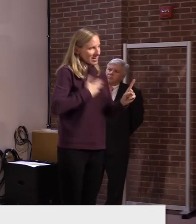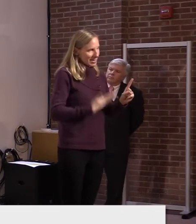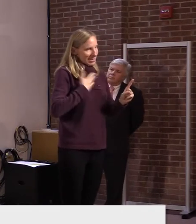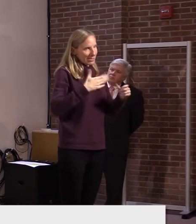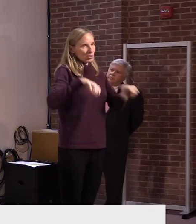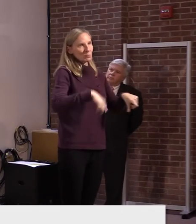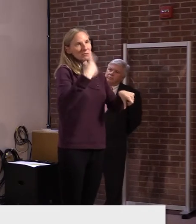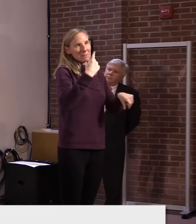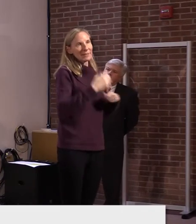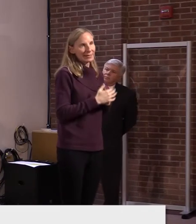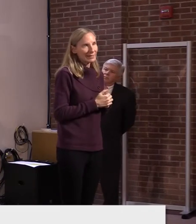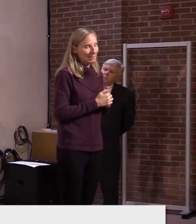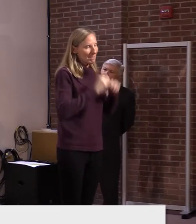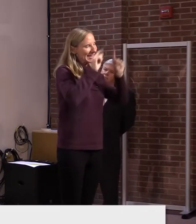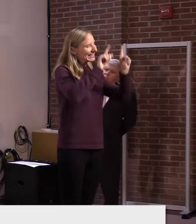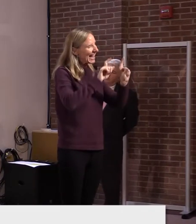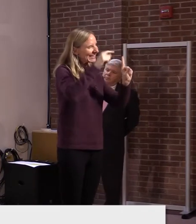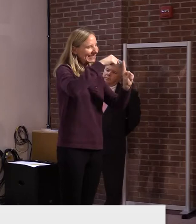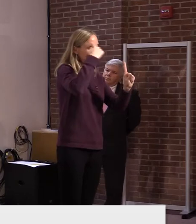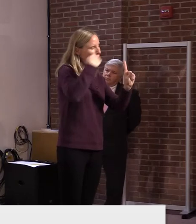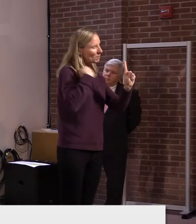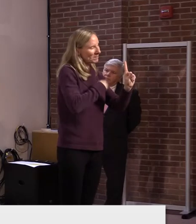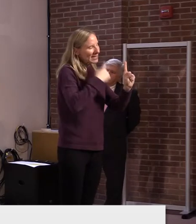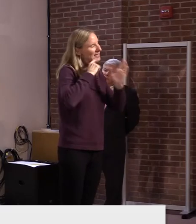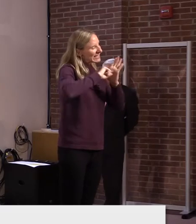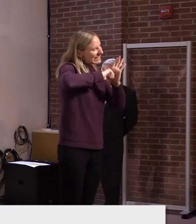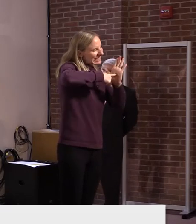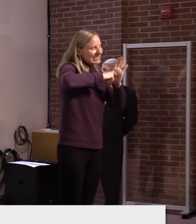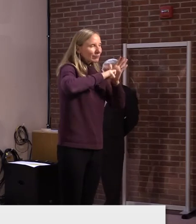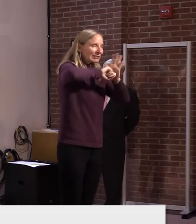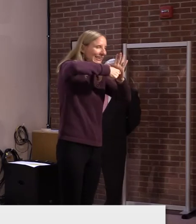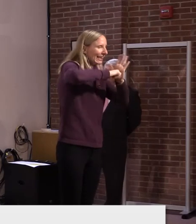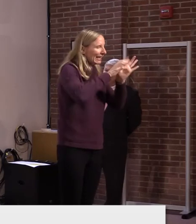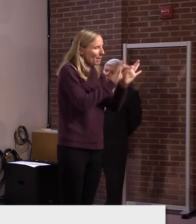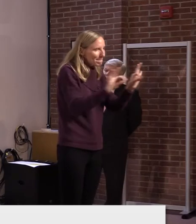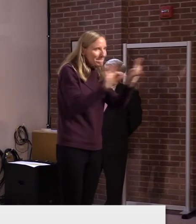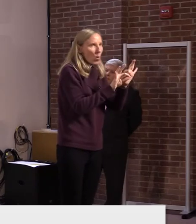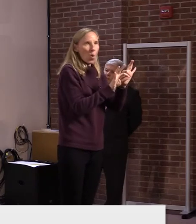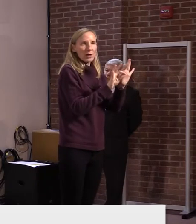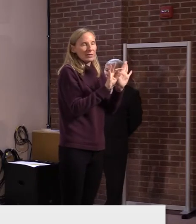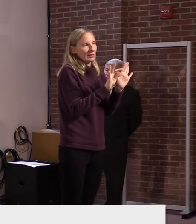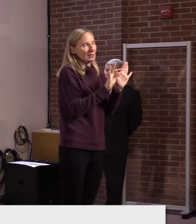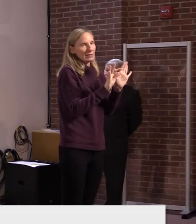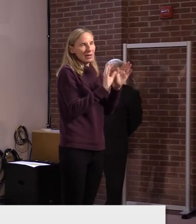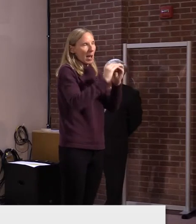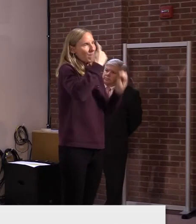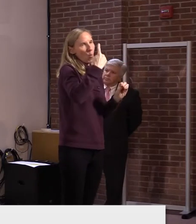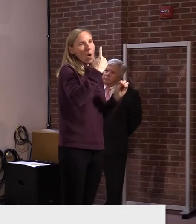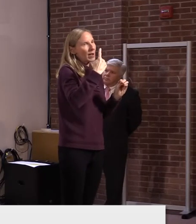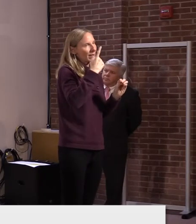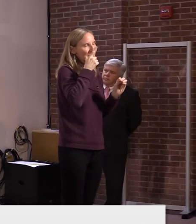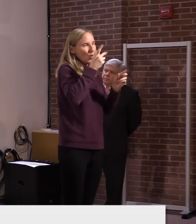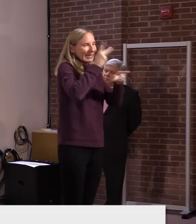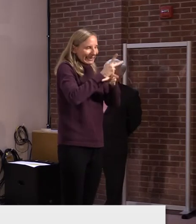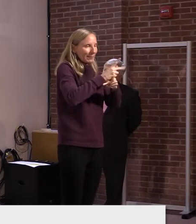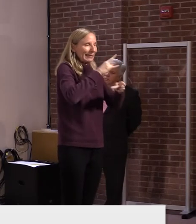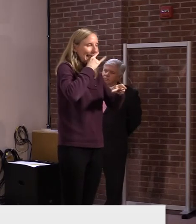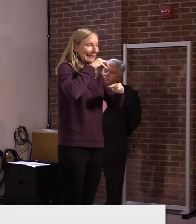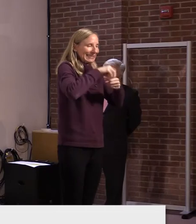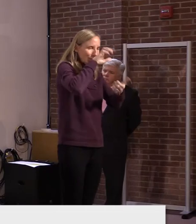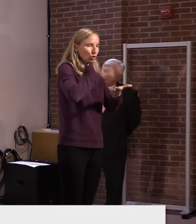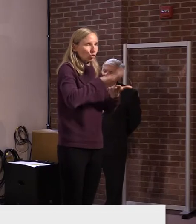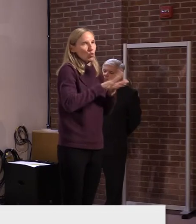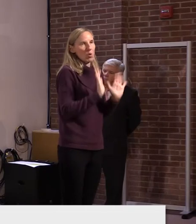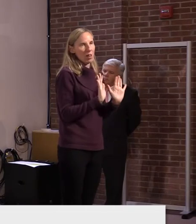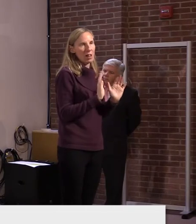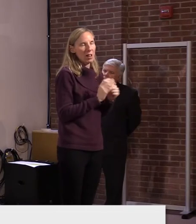the testing strategy is the one that's, I think, really going to enable more kids to be in school. So we've just got to figure it out on a school-by-school basis. But